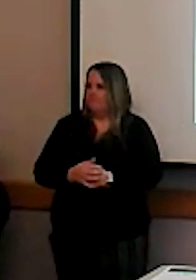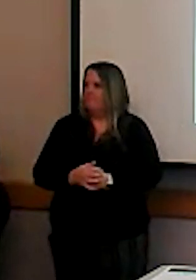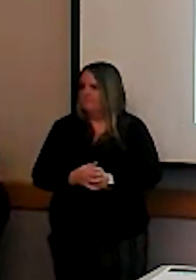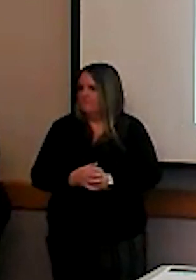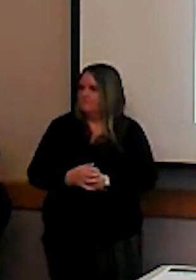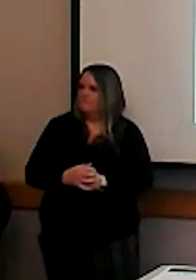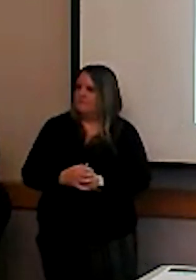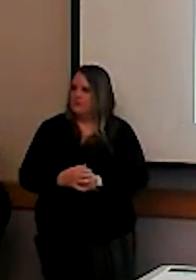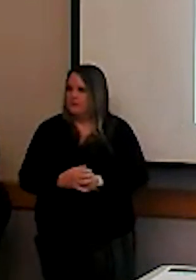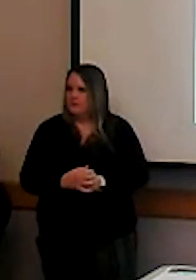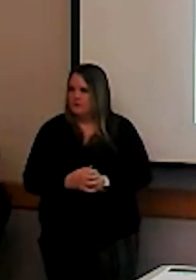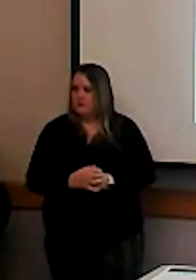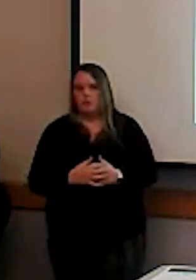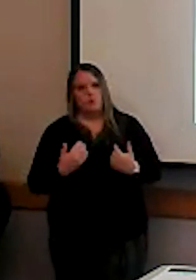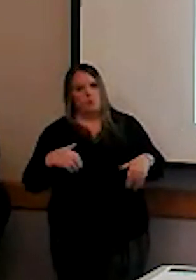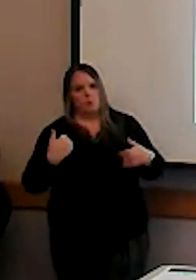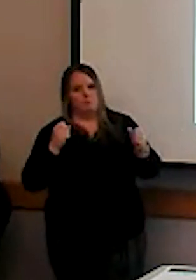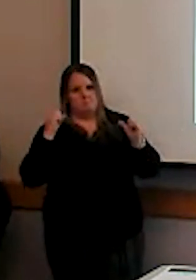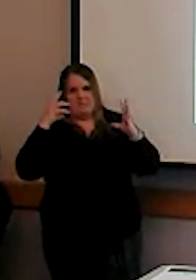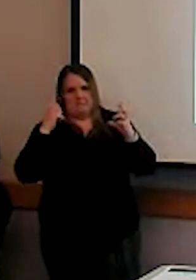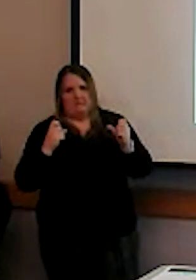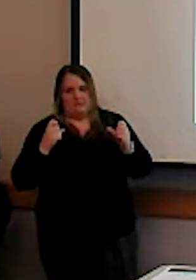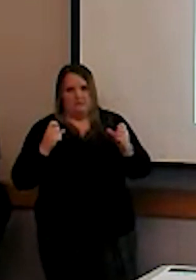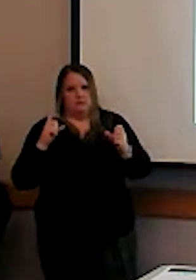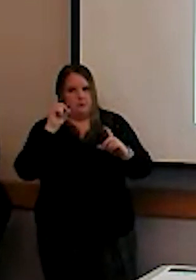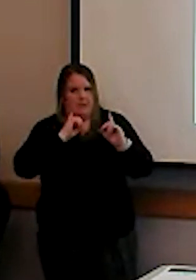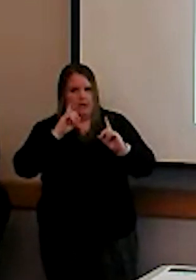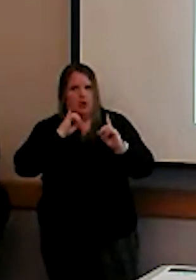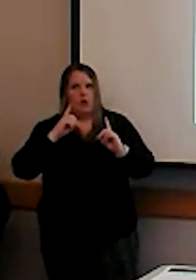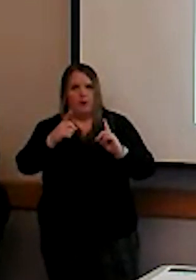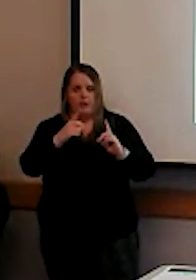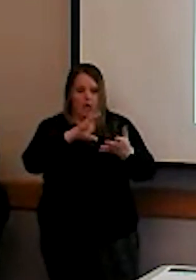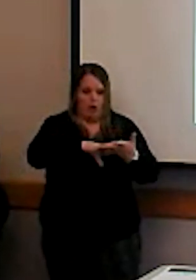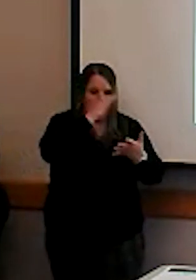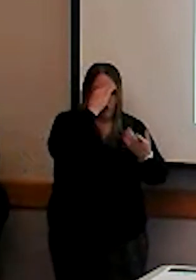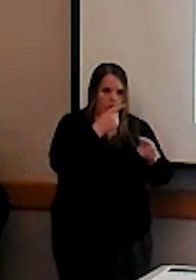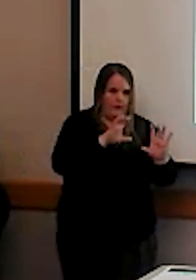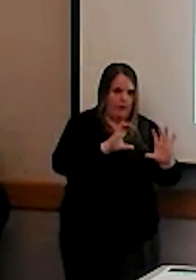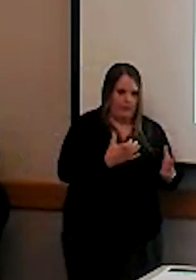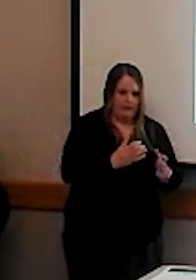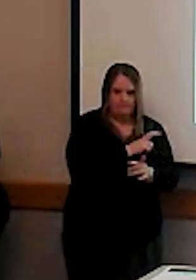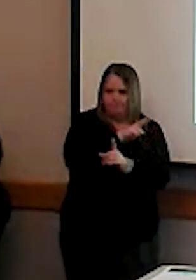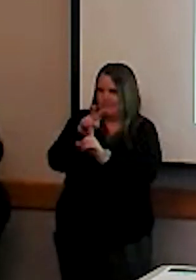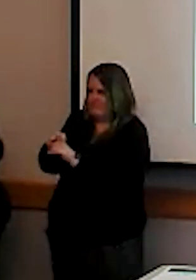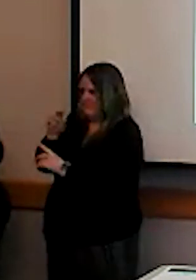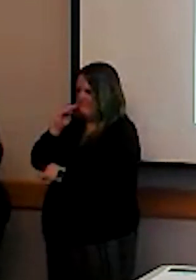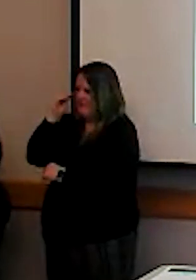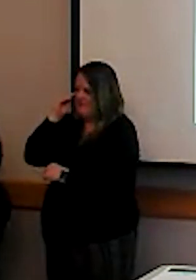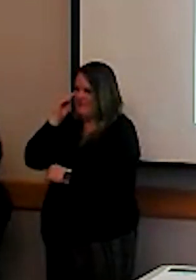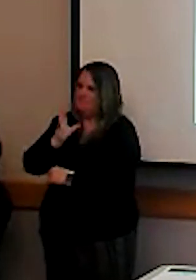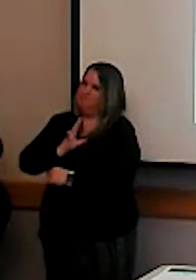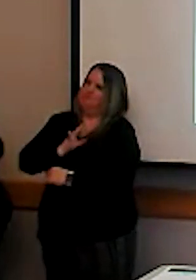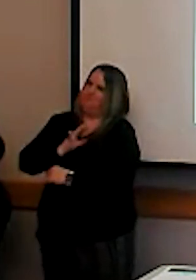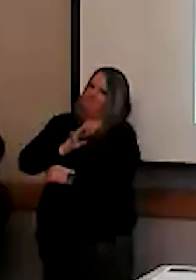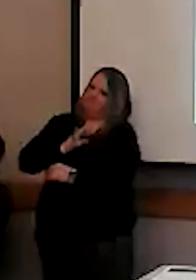It was just amazing to hear that they were taking these things home and being successful with them at home. And